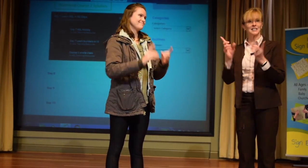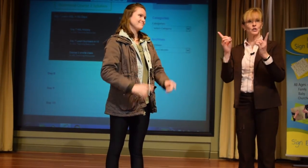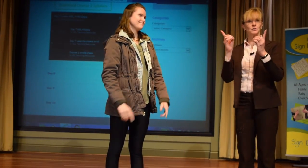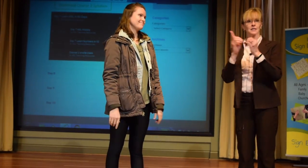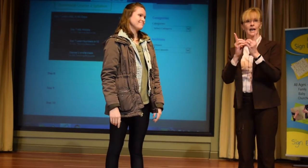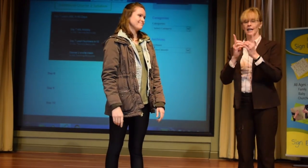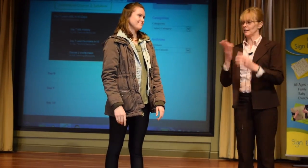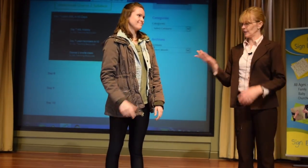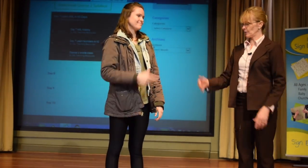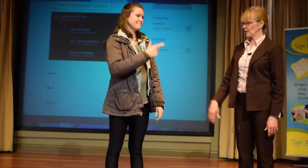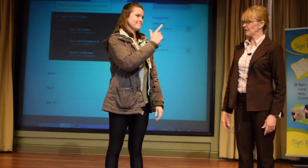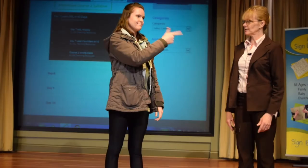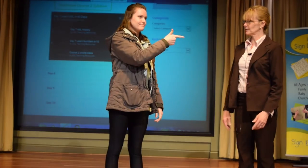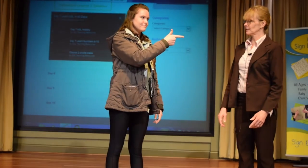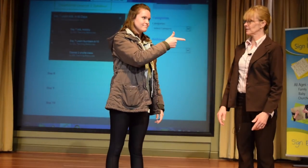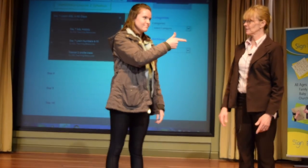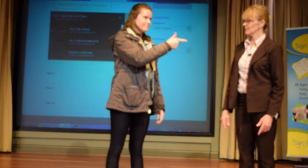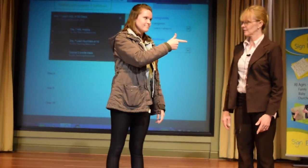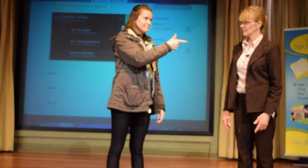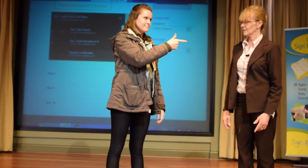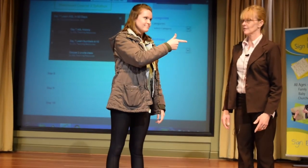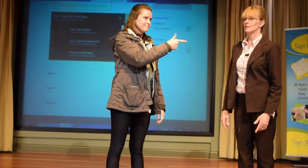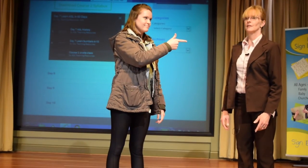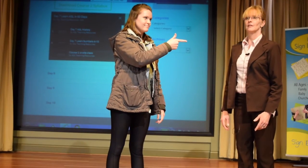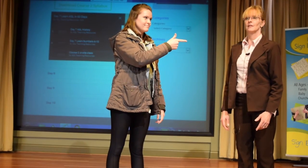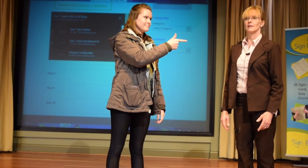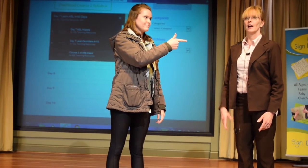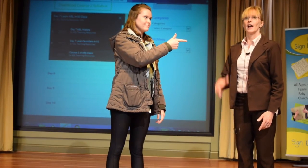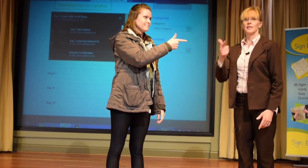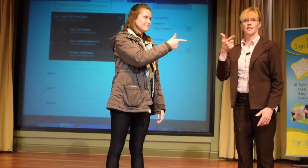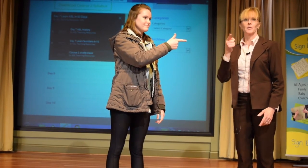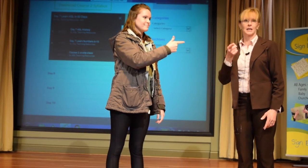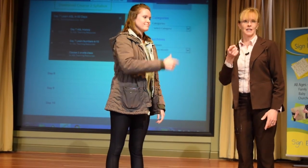to date. Here we go. Oh, and there goes the thumb. And the thumb again.